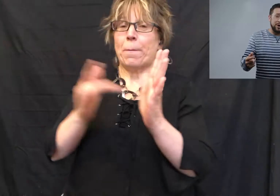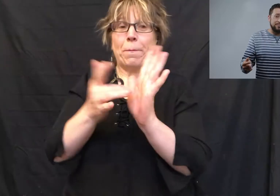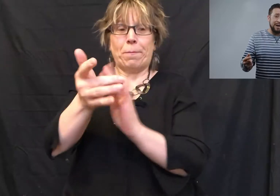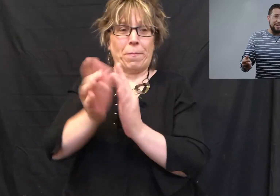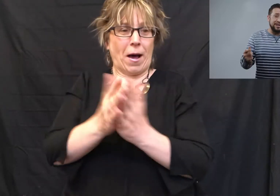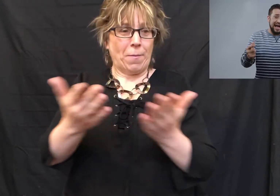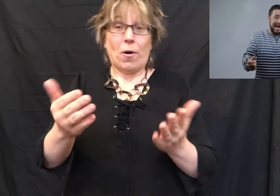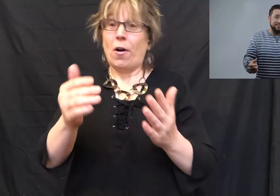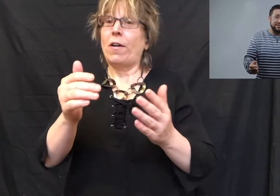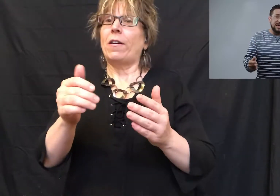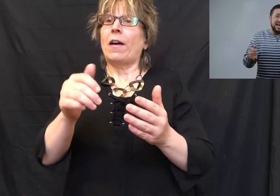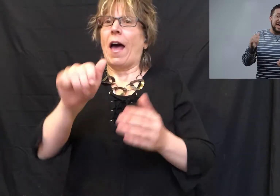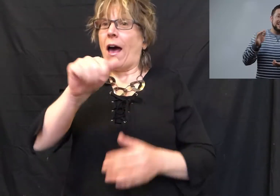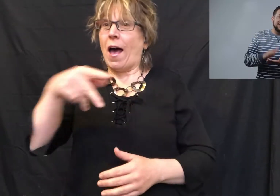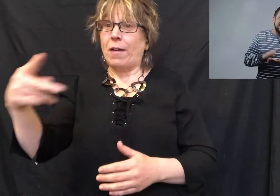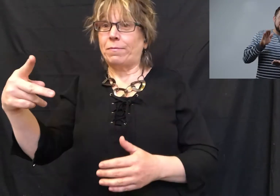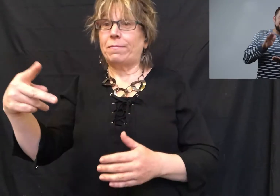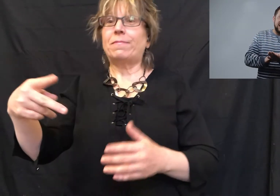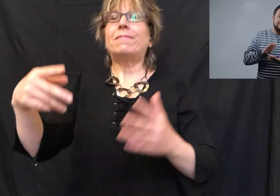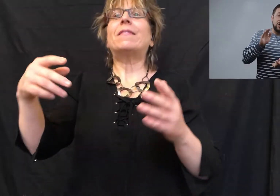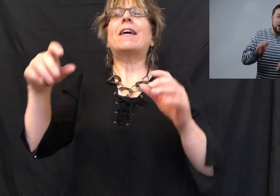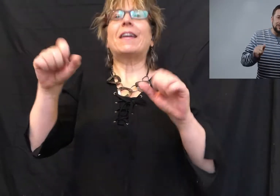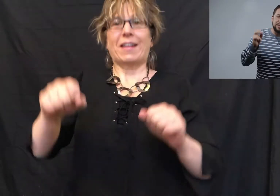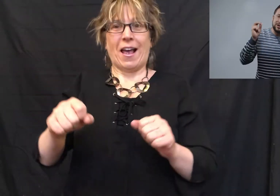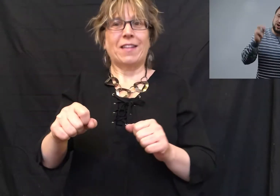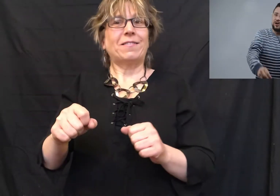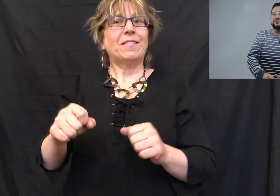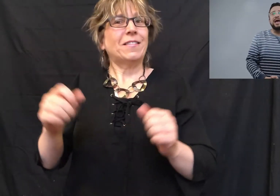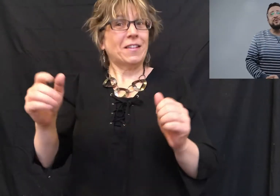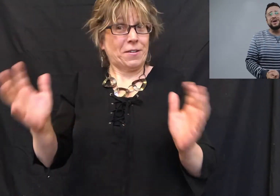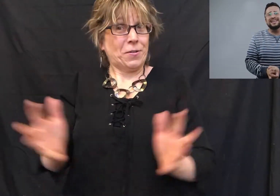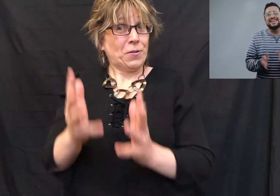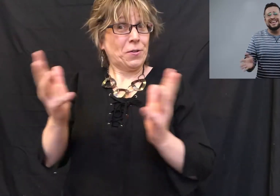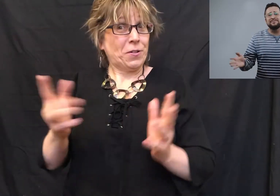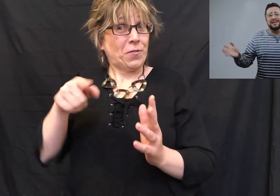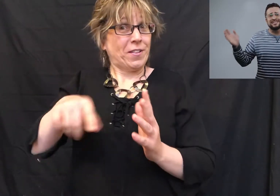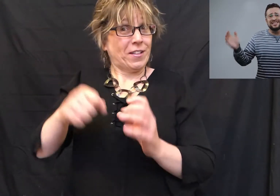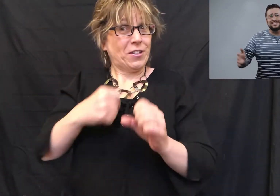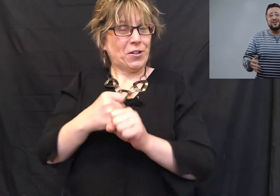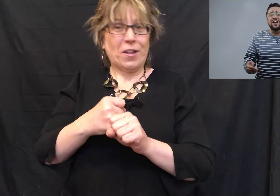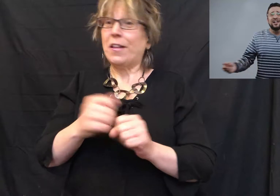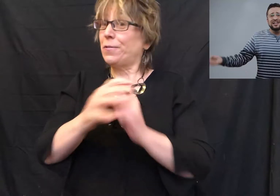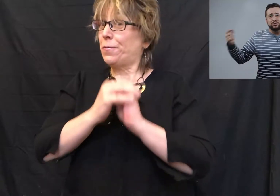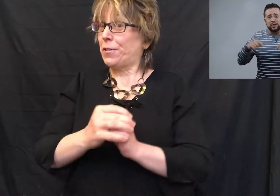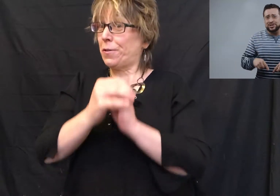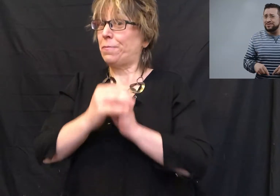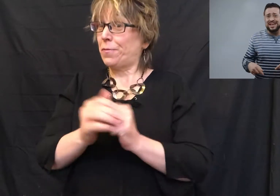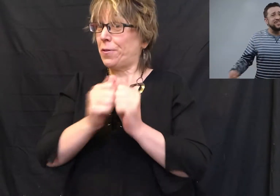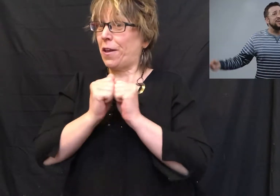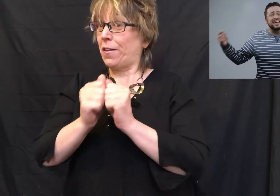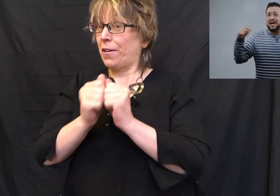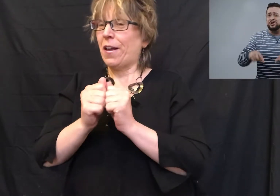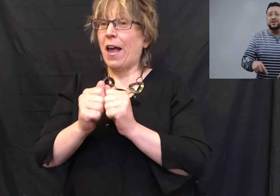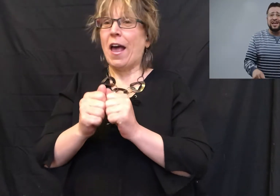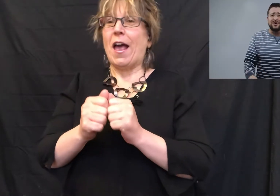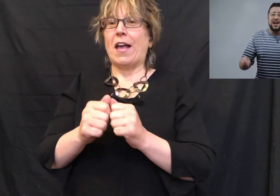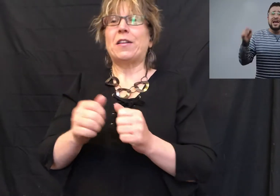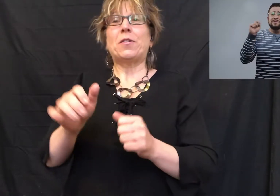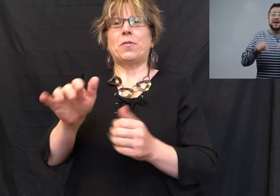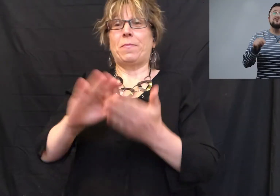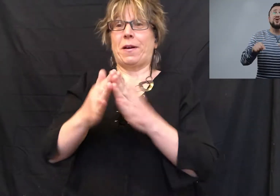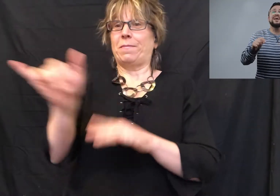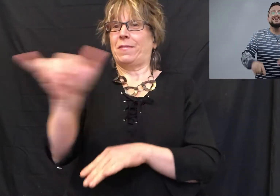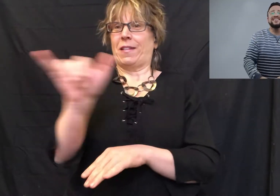Bibles, open our Bible apps, and take time for our hearts to be encouraged. Man, we need it, because this year, let's worship together and get healthier